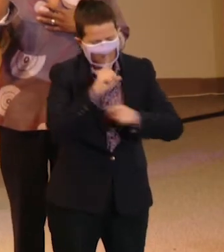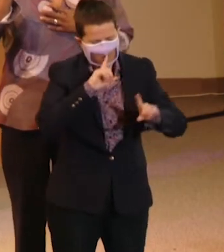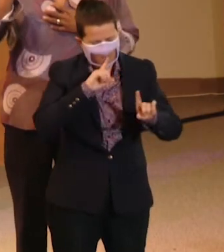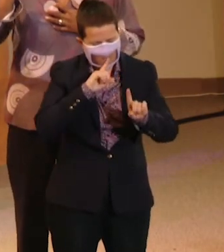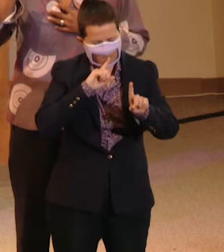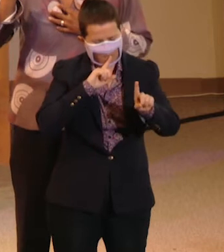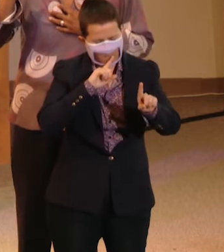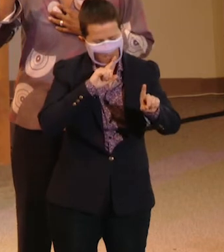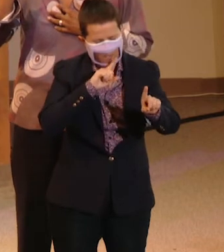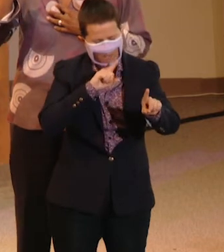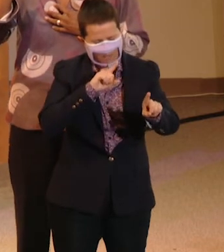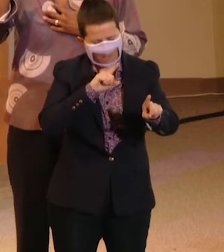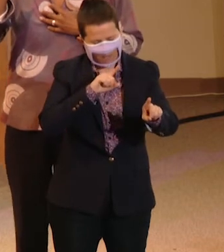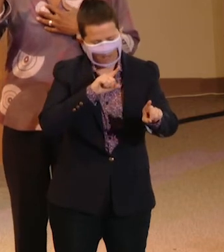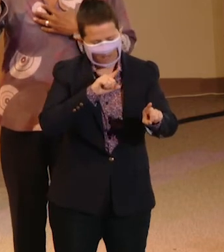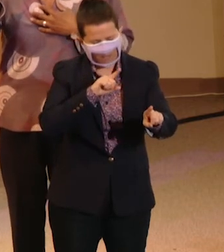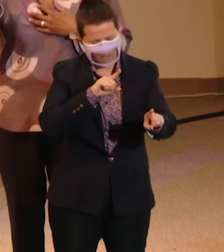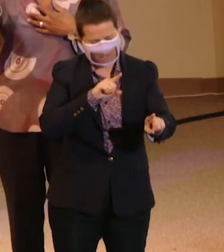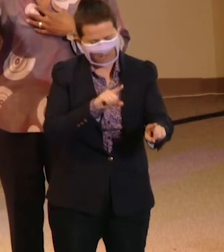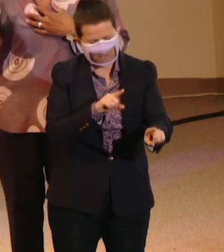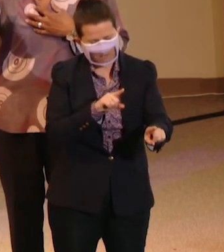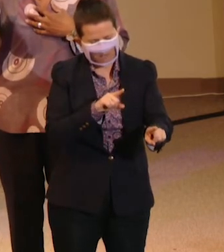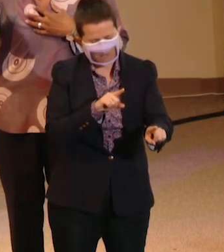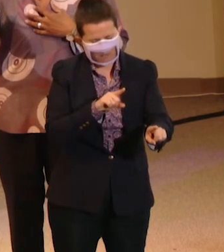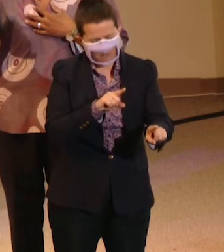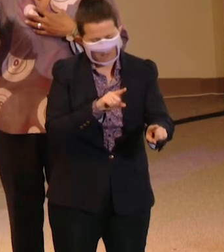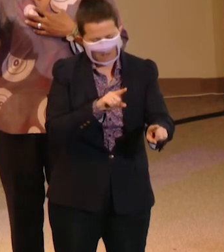Love is the answer.